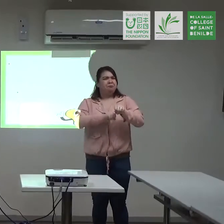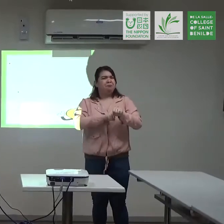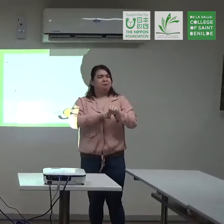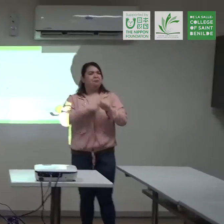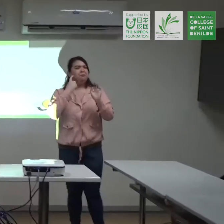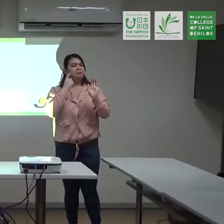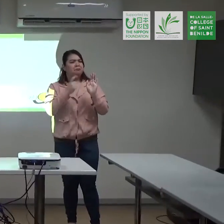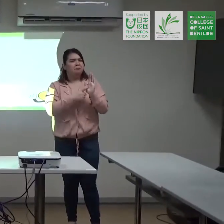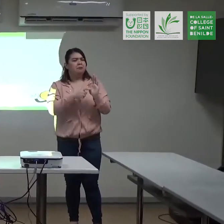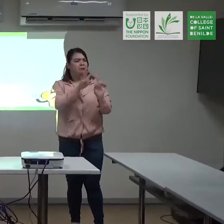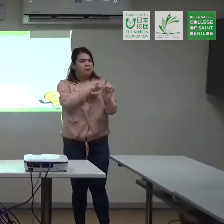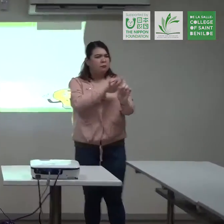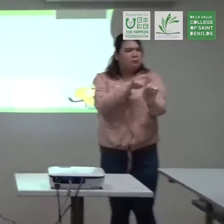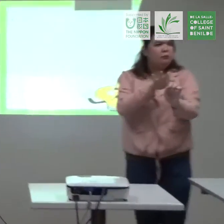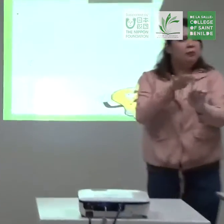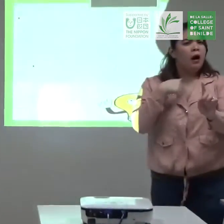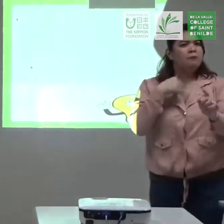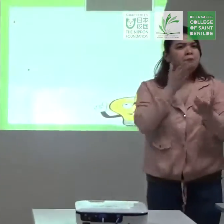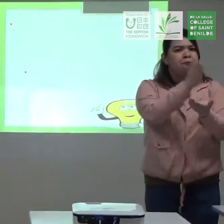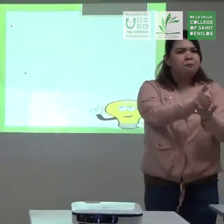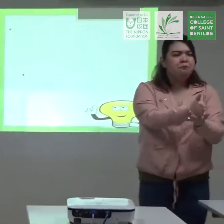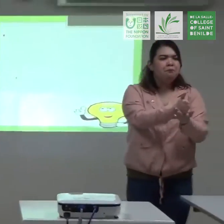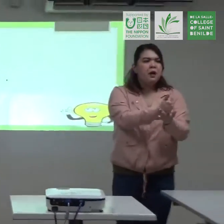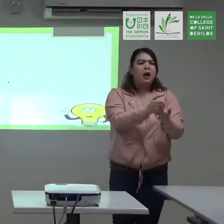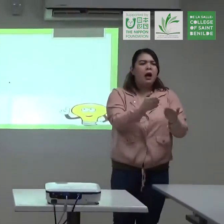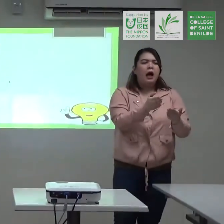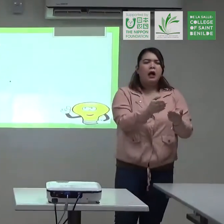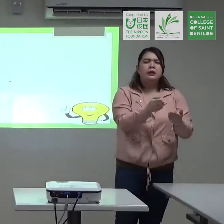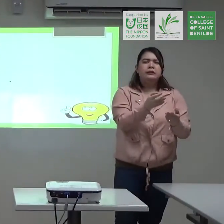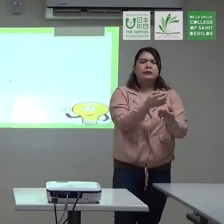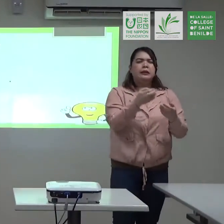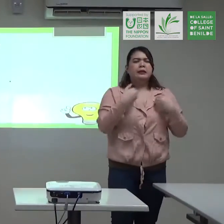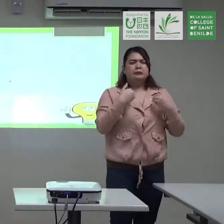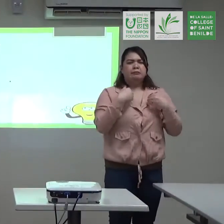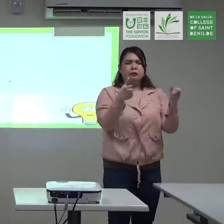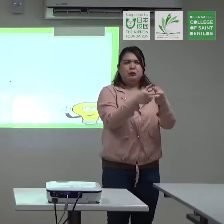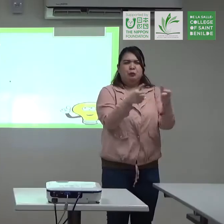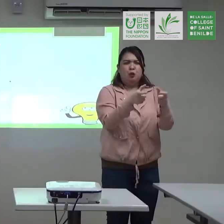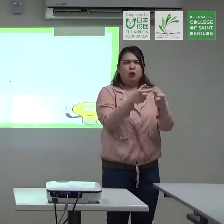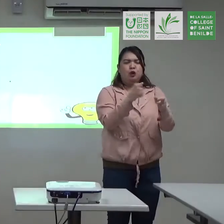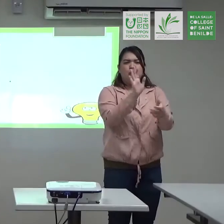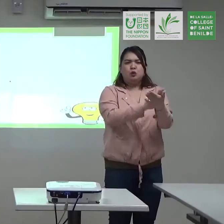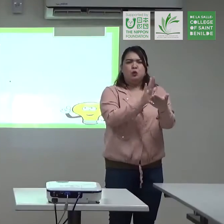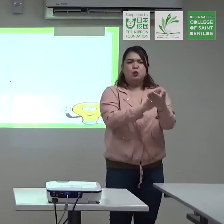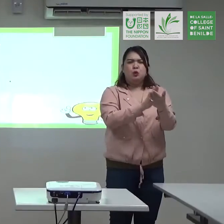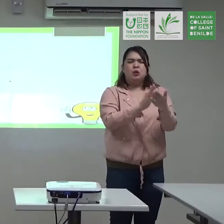observed when we visited one school, isolated school, it's like a barangay,